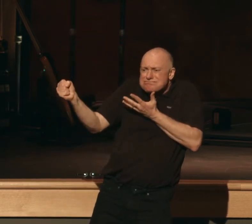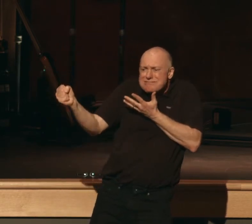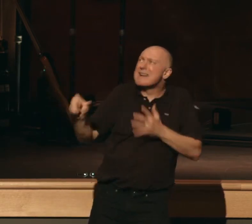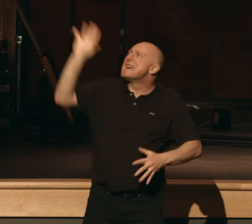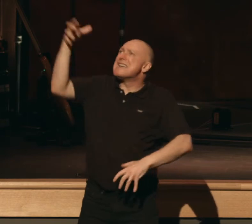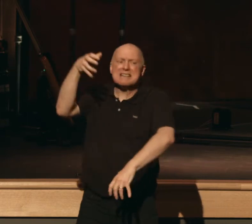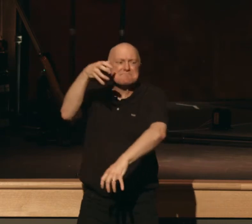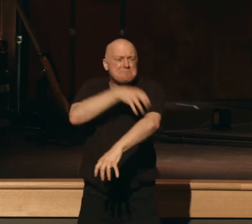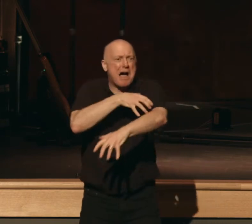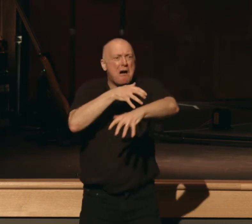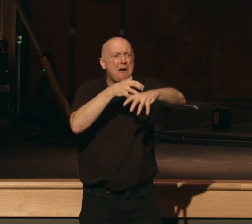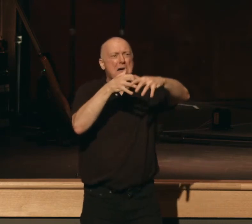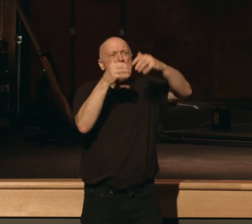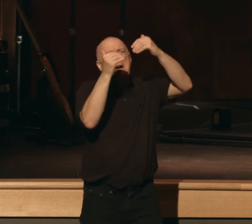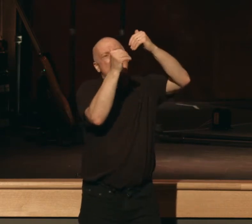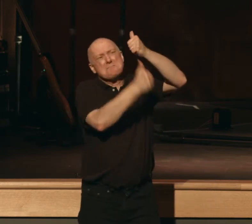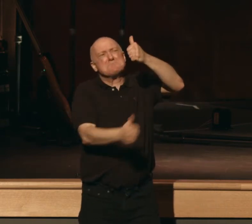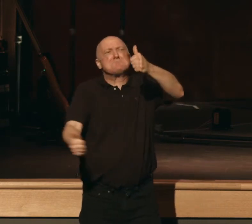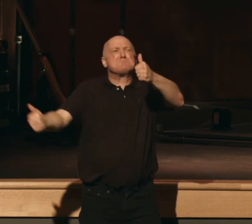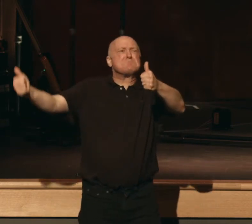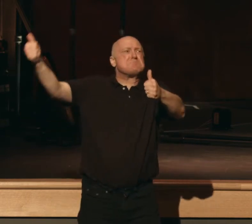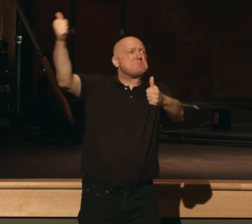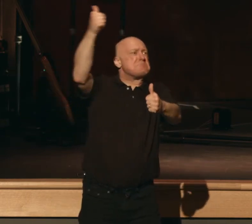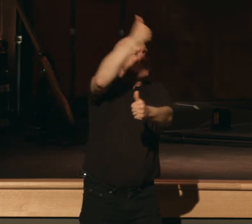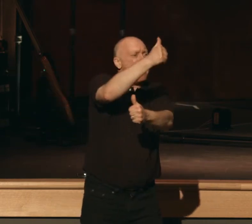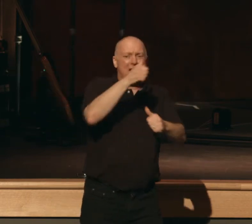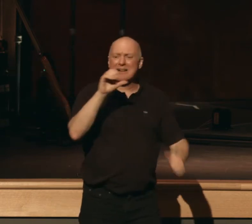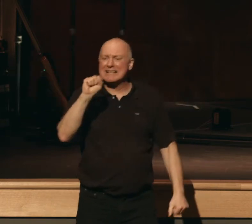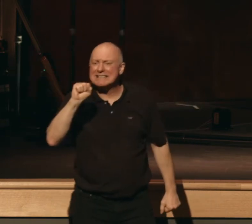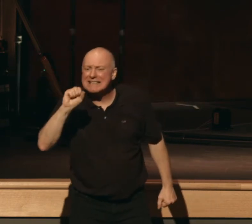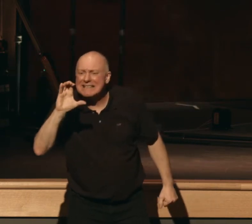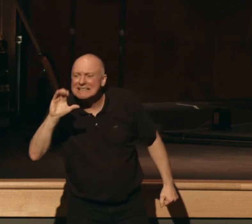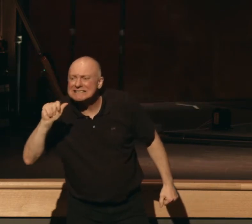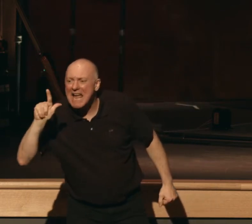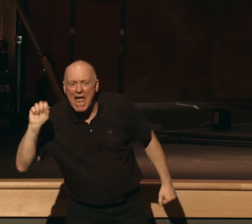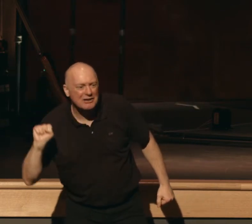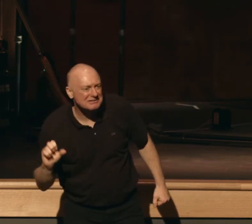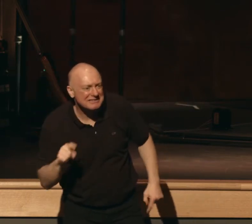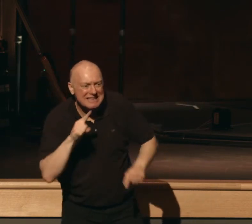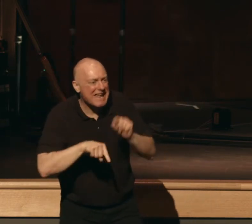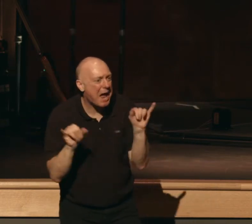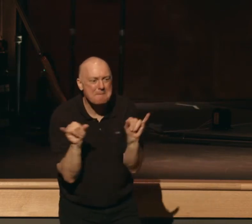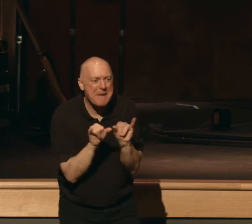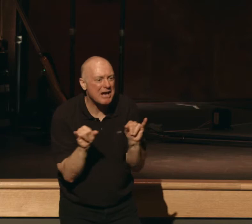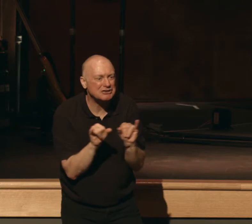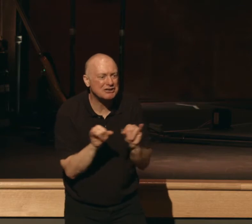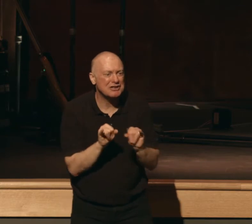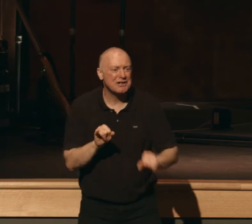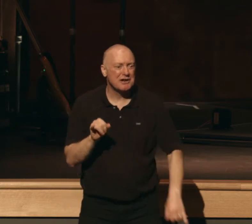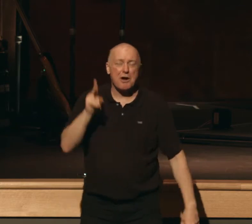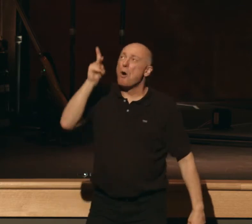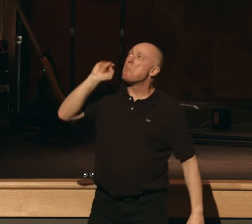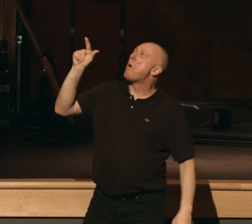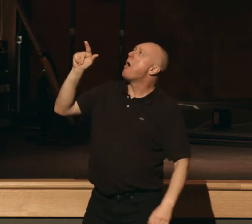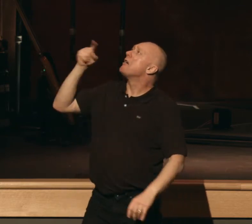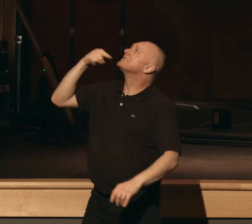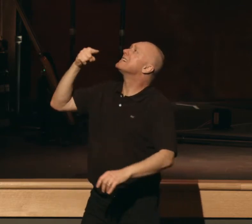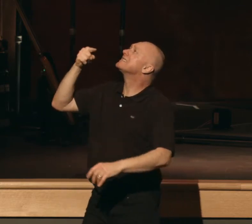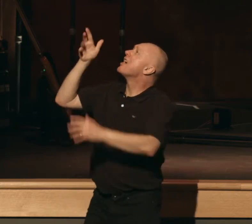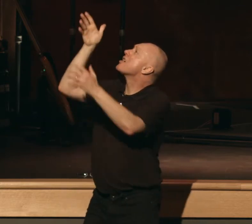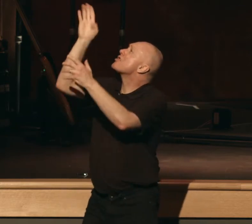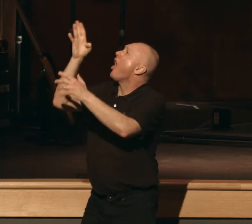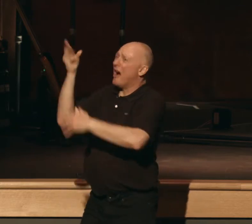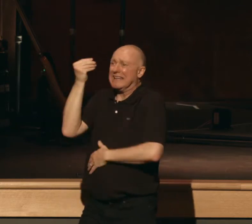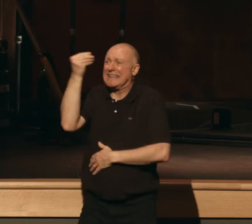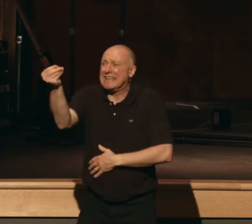power is above and beyond all scales of measurement. Therefore, for Paul to ask God to give the Ephesians a